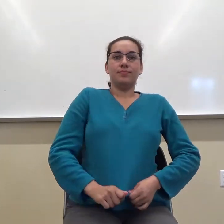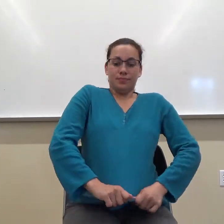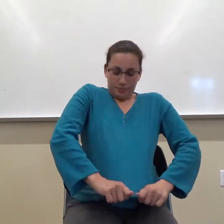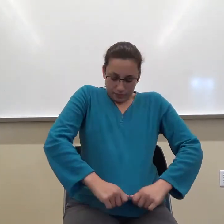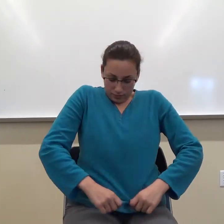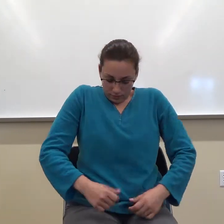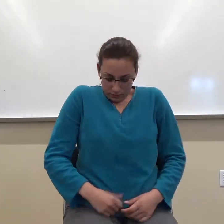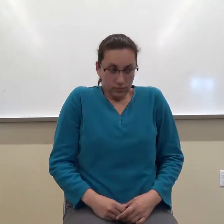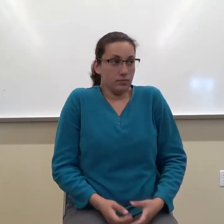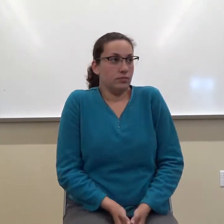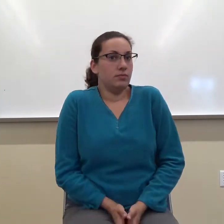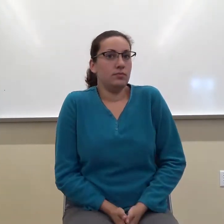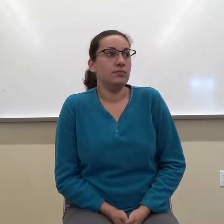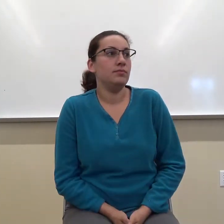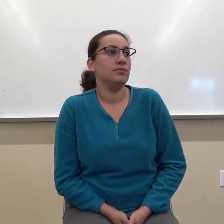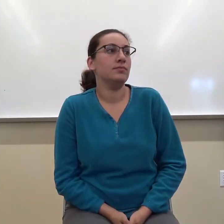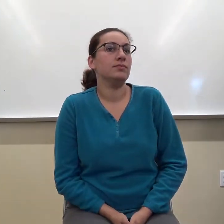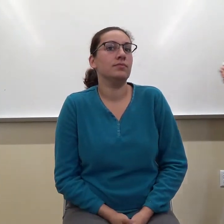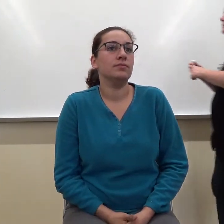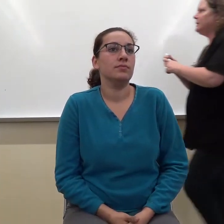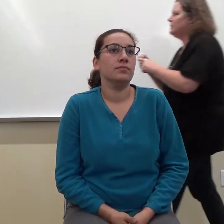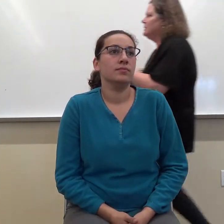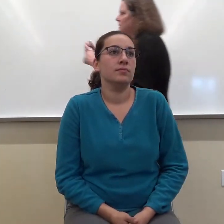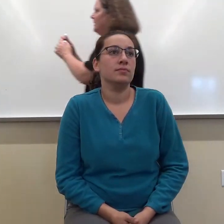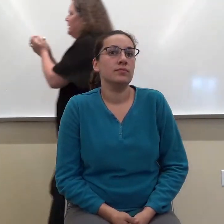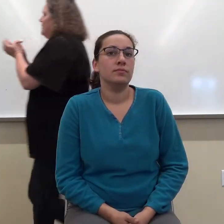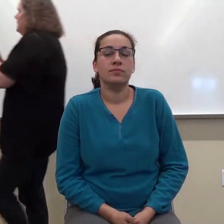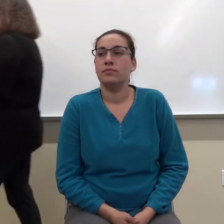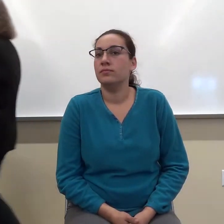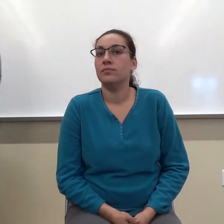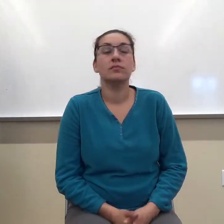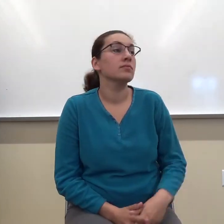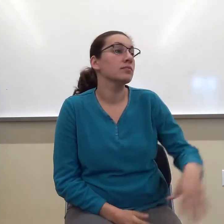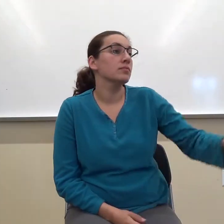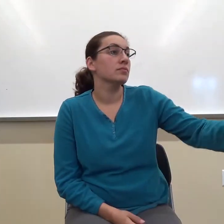So let me write some stuff up here. Sorry I was a little bit late.